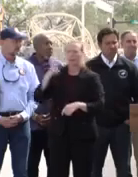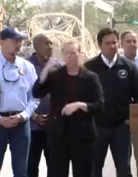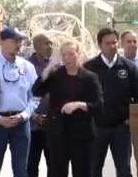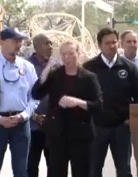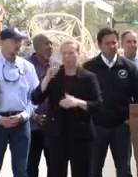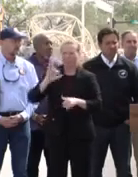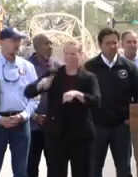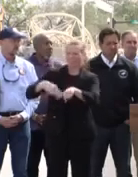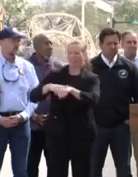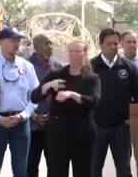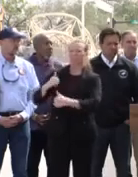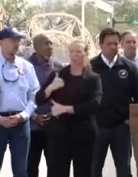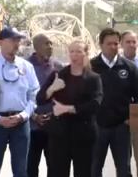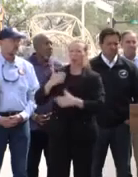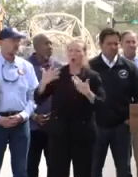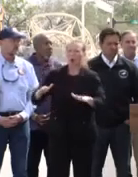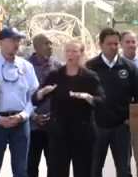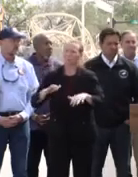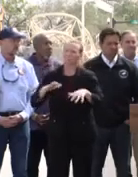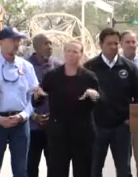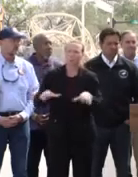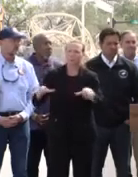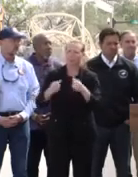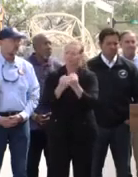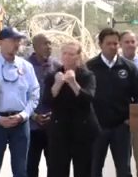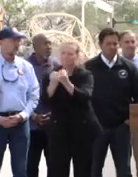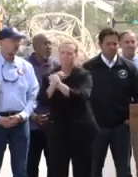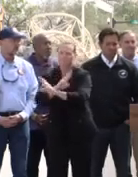is fully mobilized and stands ready to support the citizens